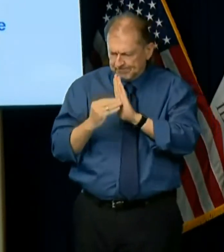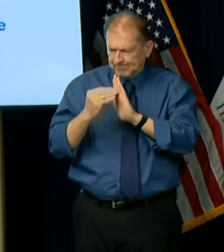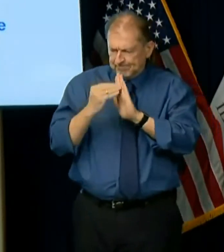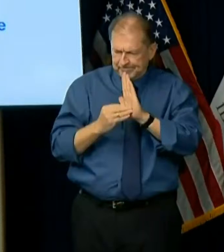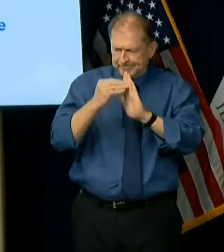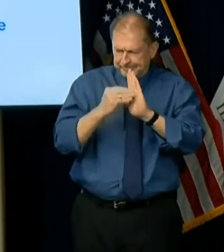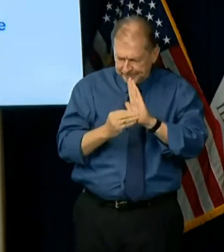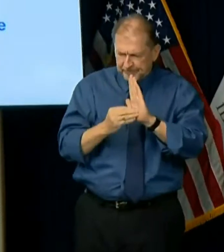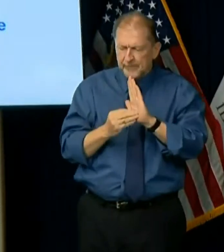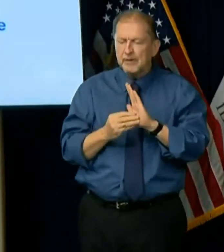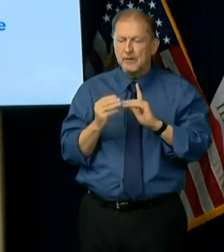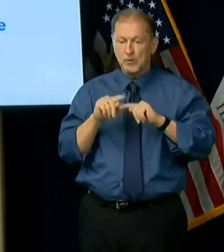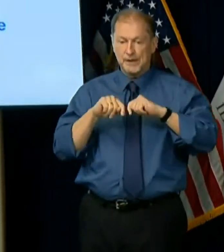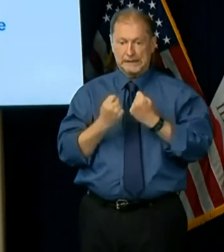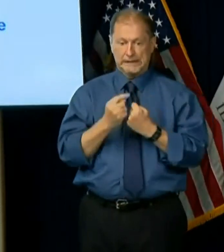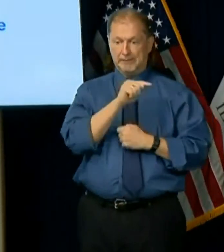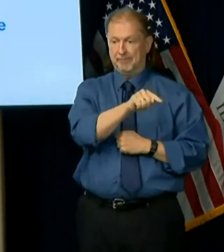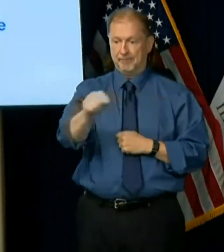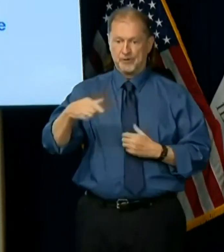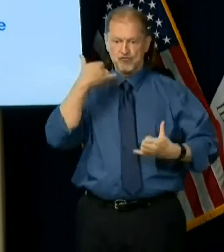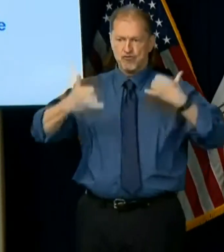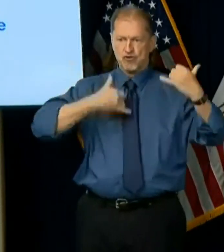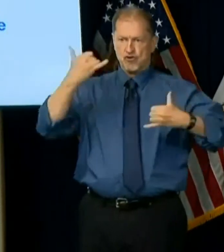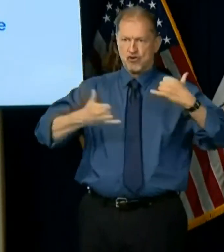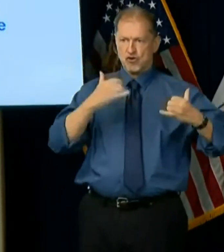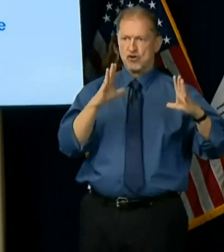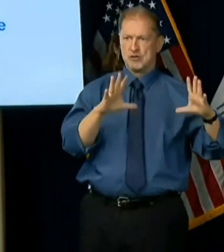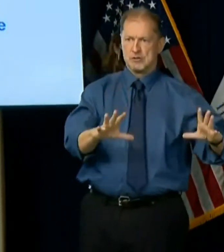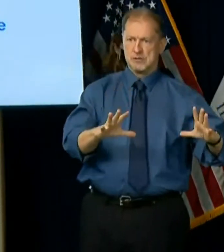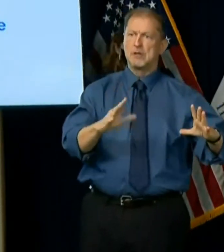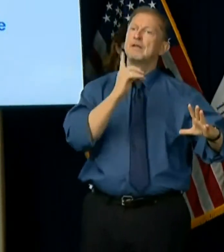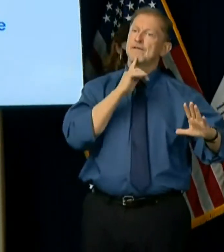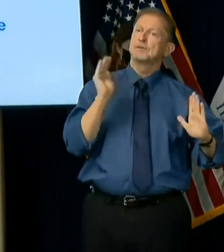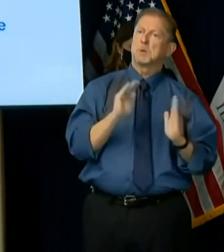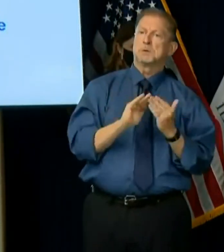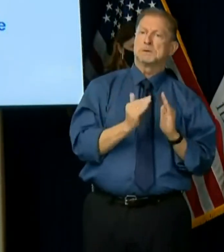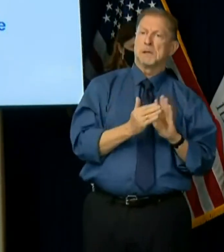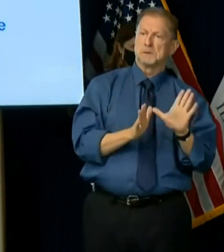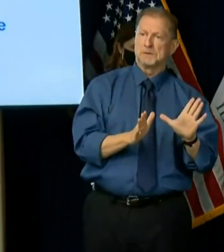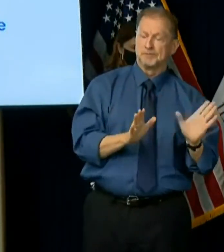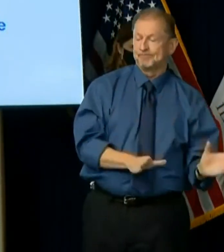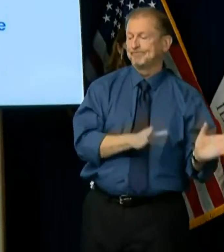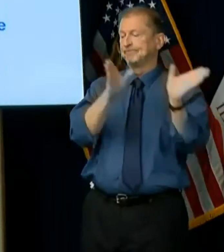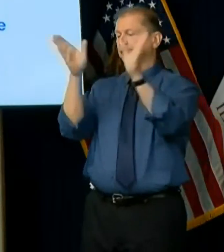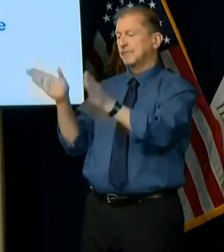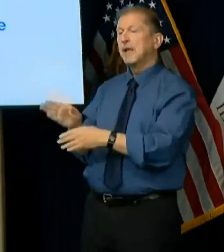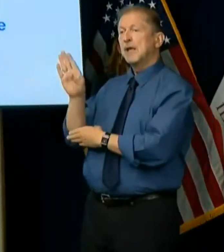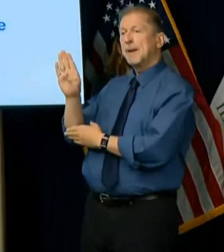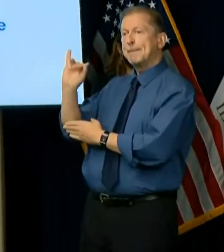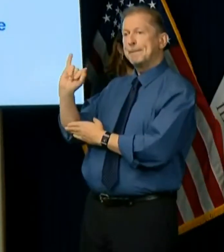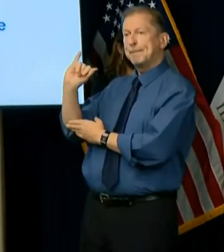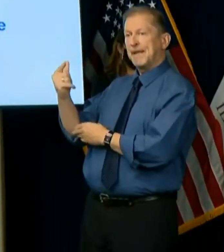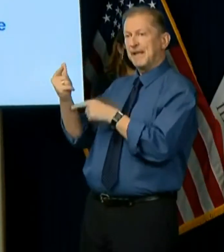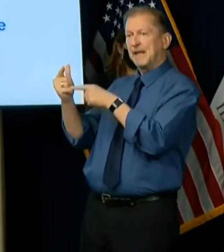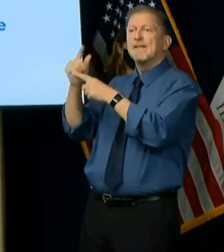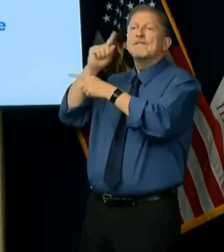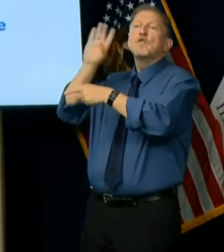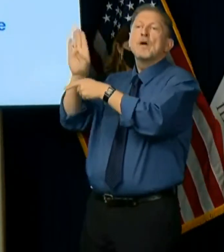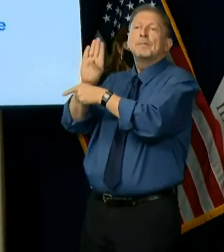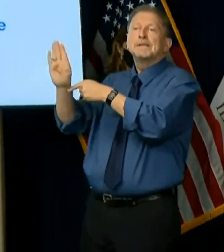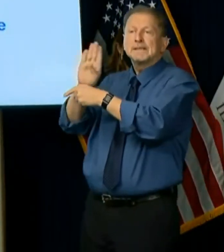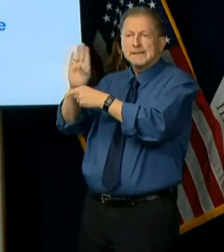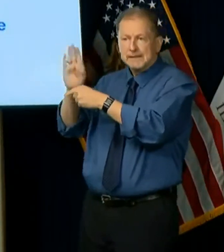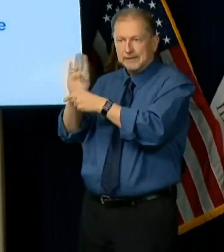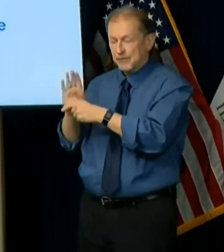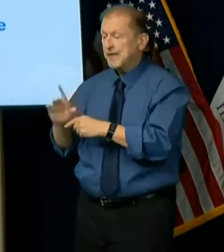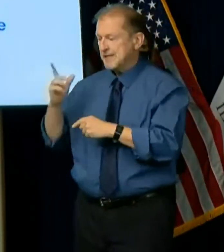over the phone with our team of experts. There's more to come on this. For BIG, we've built on the work we've done to reach